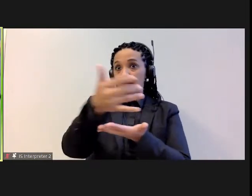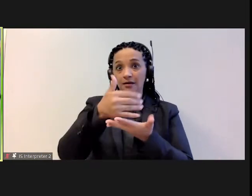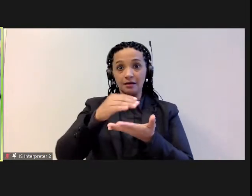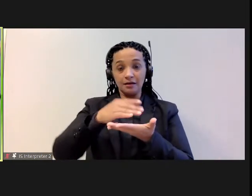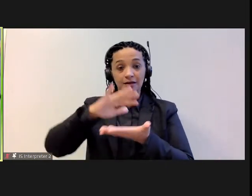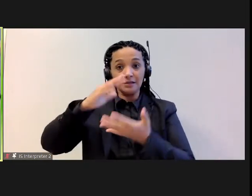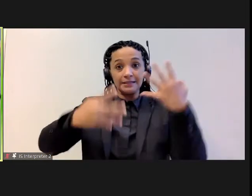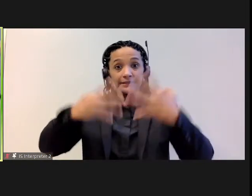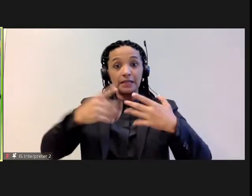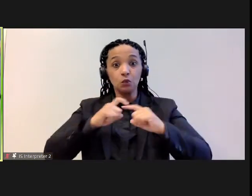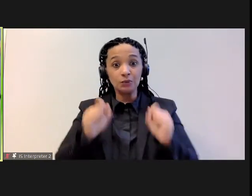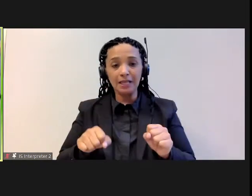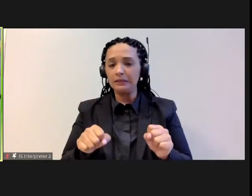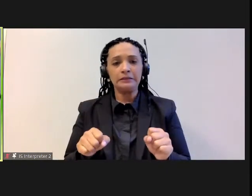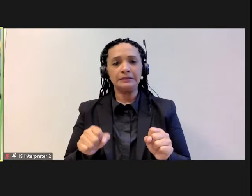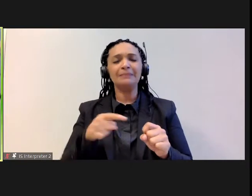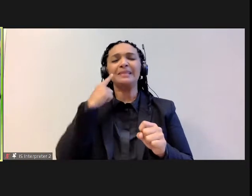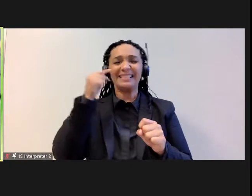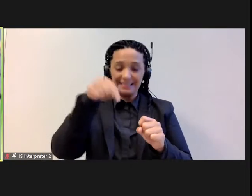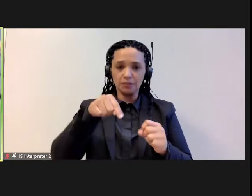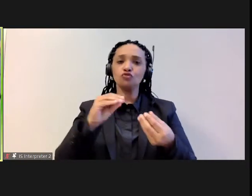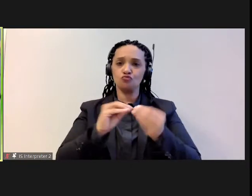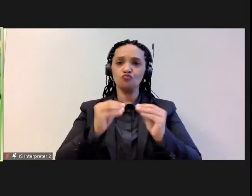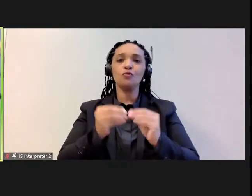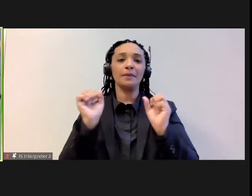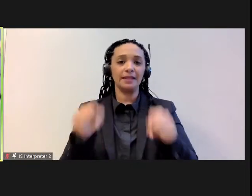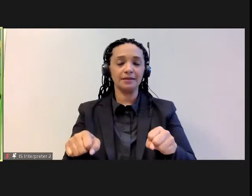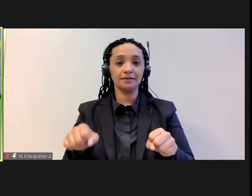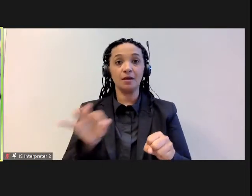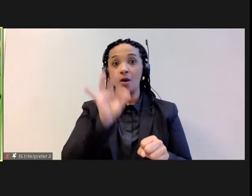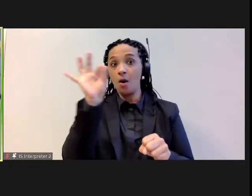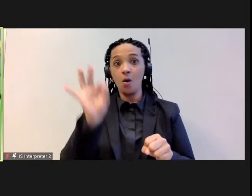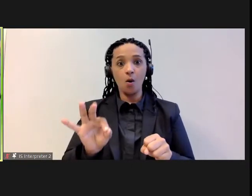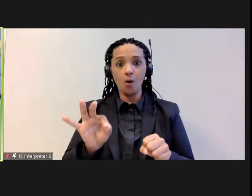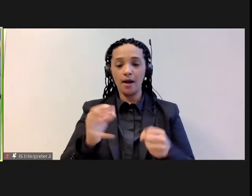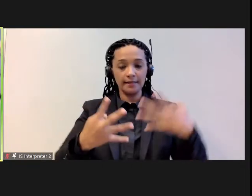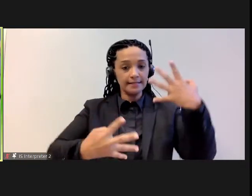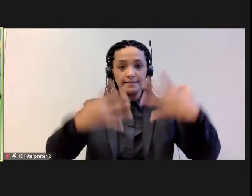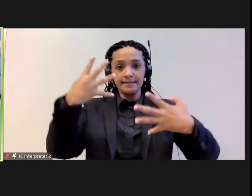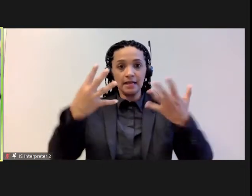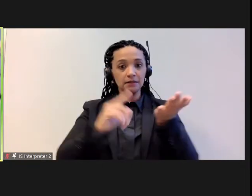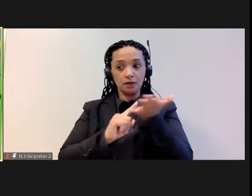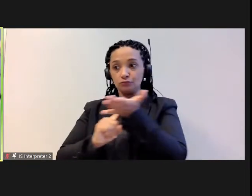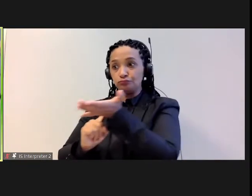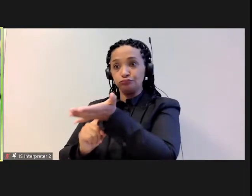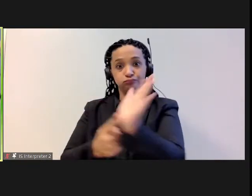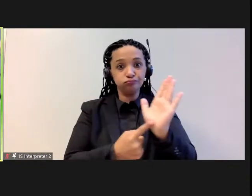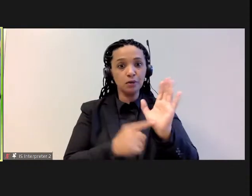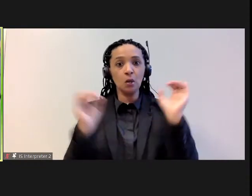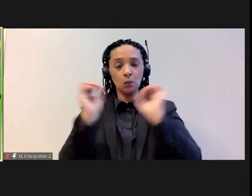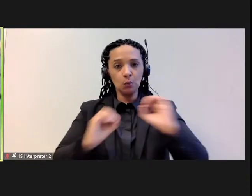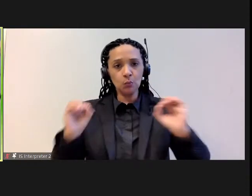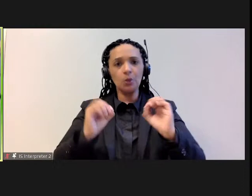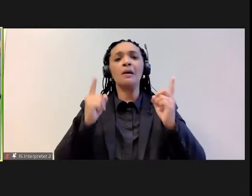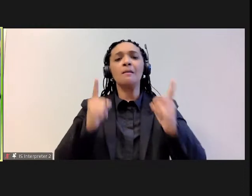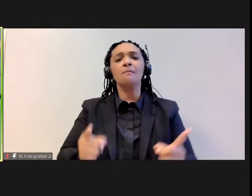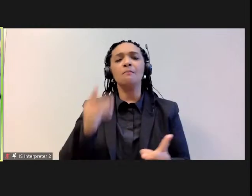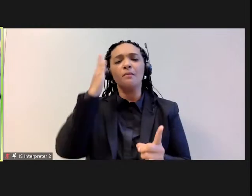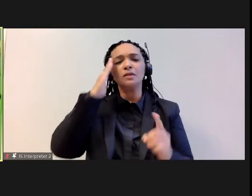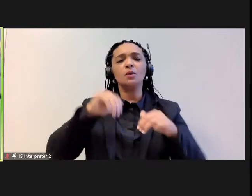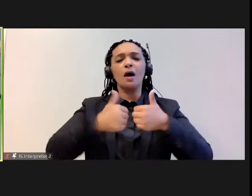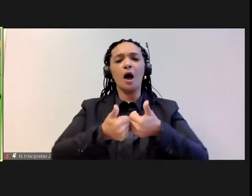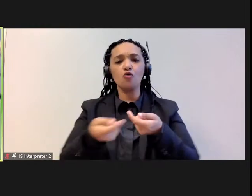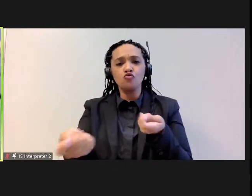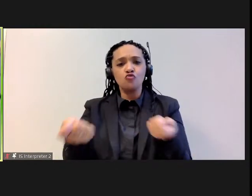think is a big problem in itself. Because, if these people are not using data that they're actually collecting, then you can actually hardly be able to,